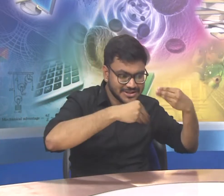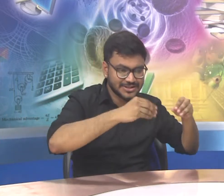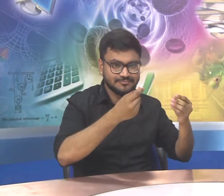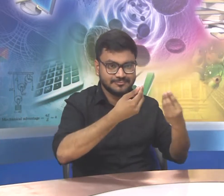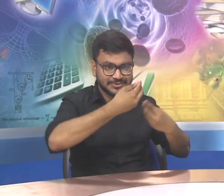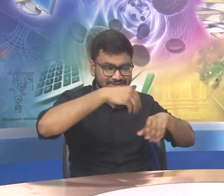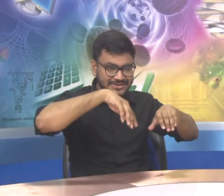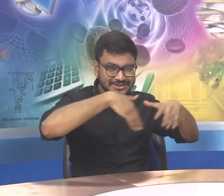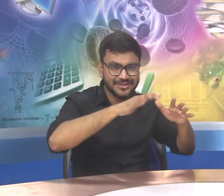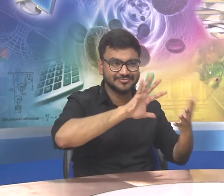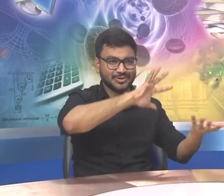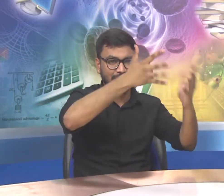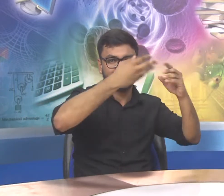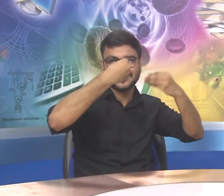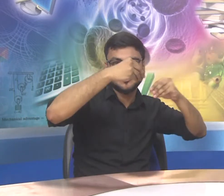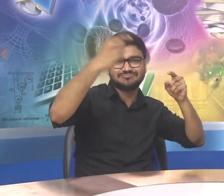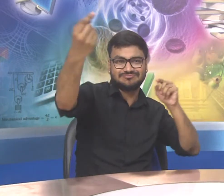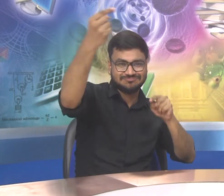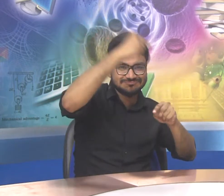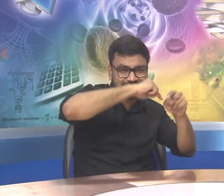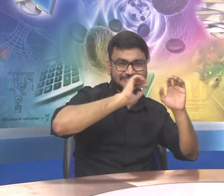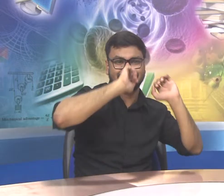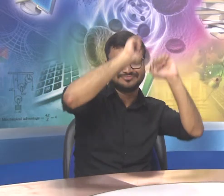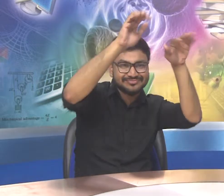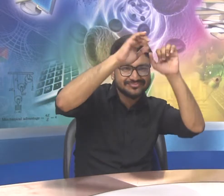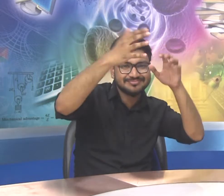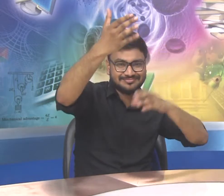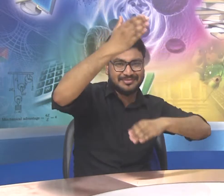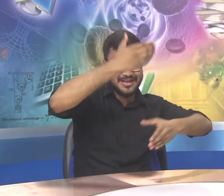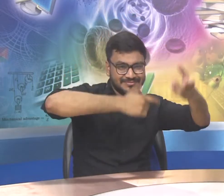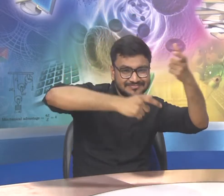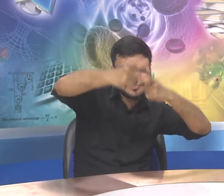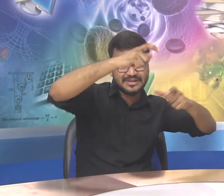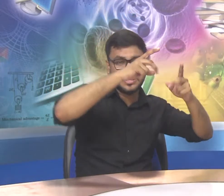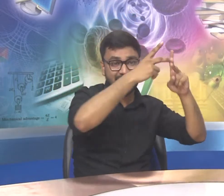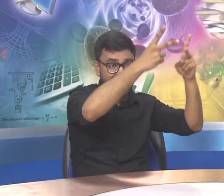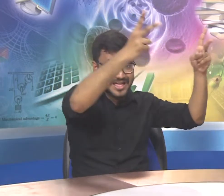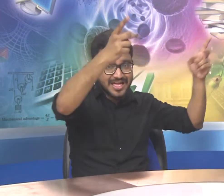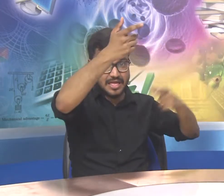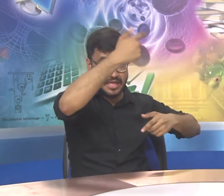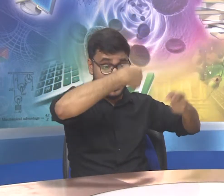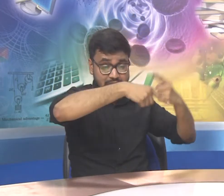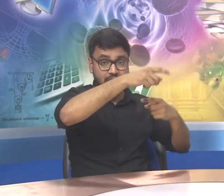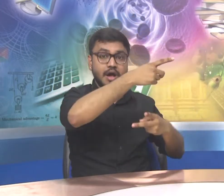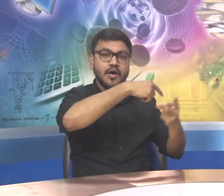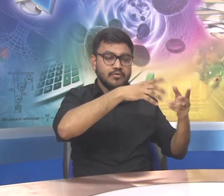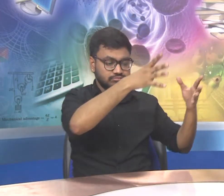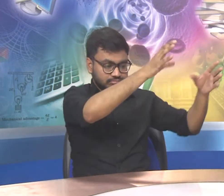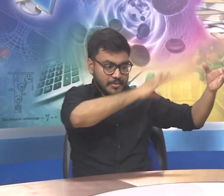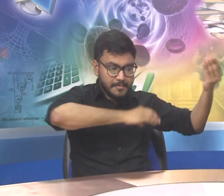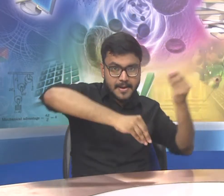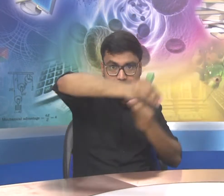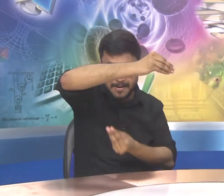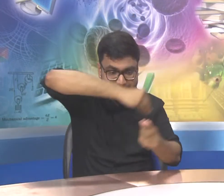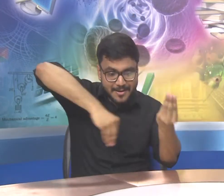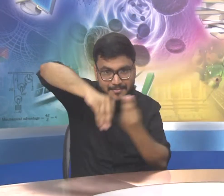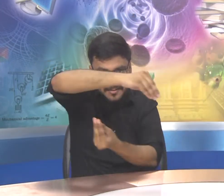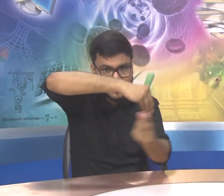So now we will know what is Exim Bank is. It's actually support us for exporting and importing